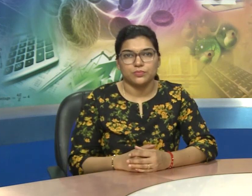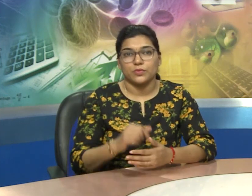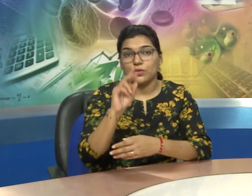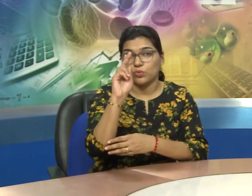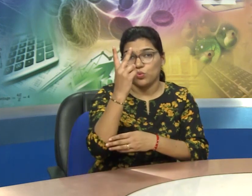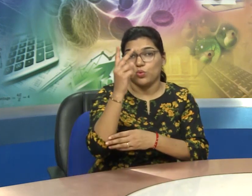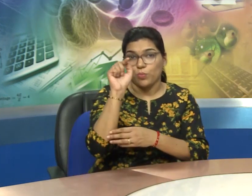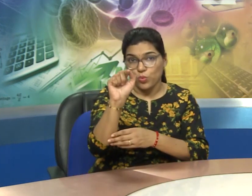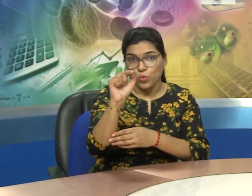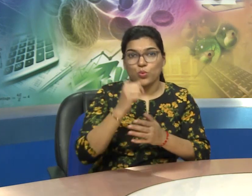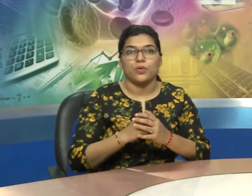The second point,